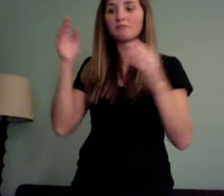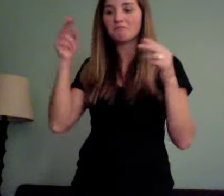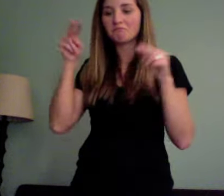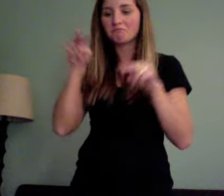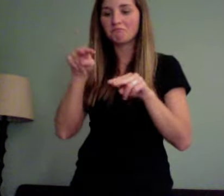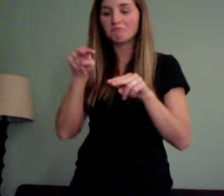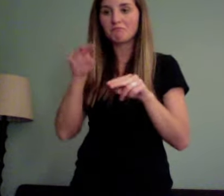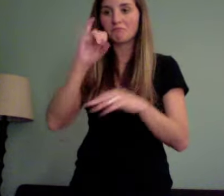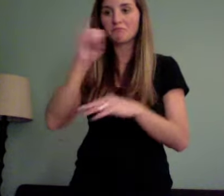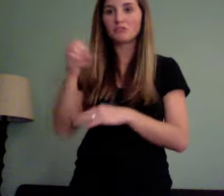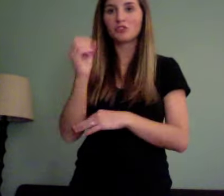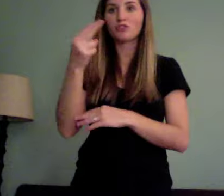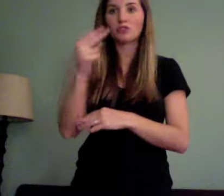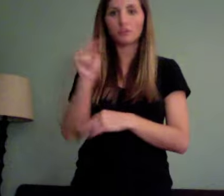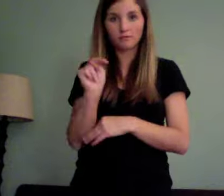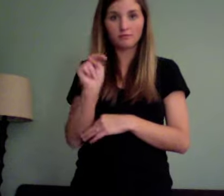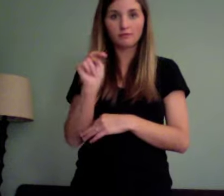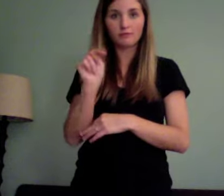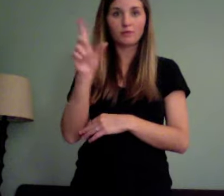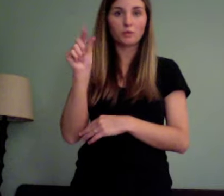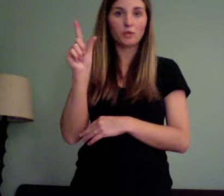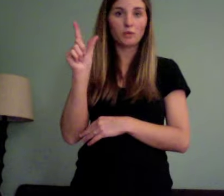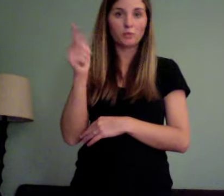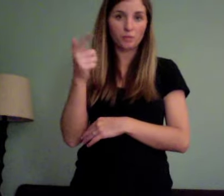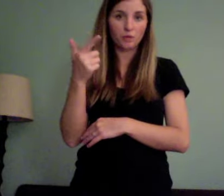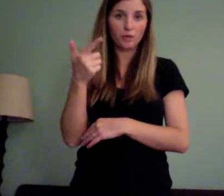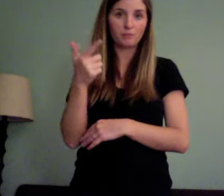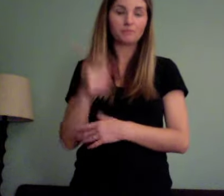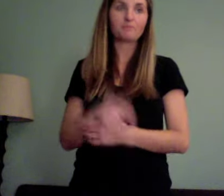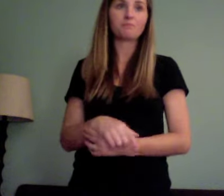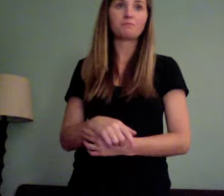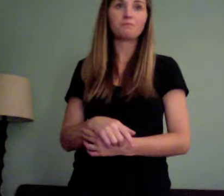You know, the neat thing is, that's the story throughout scripture. People that were